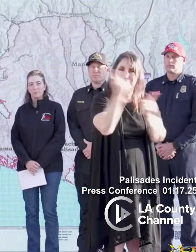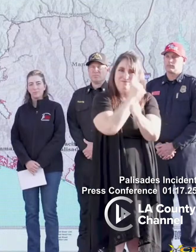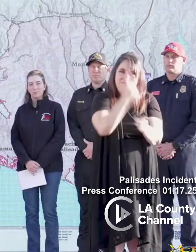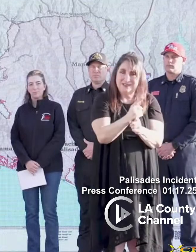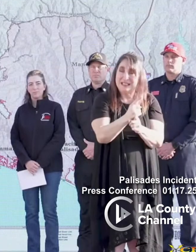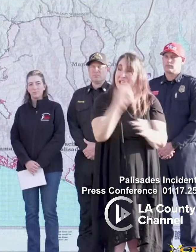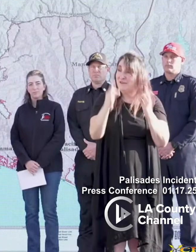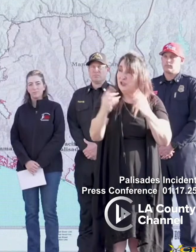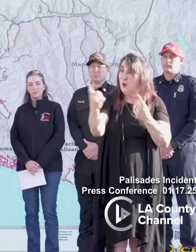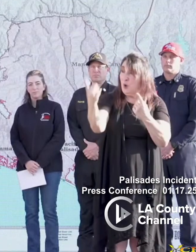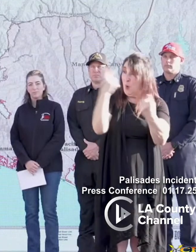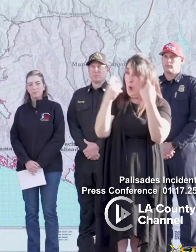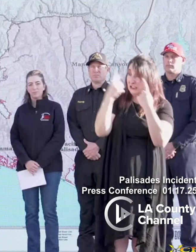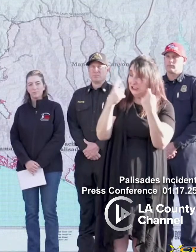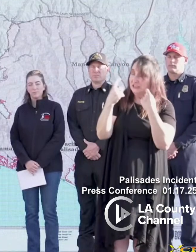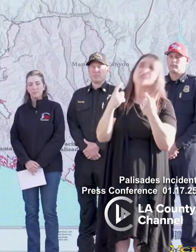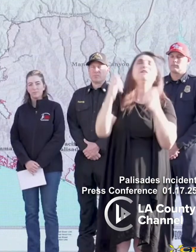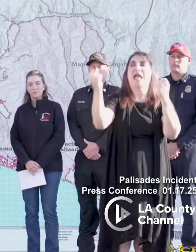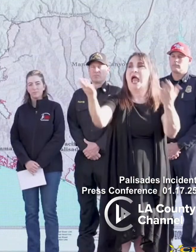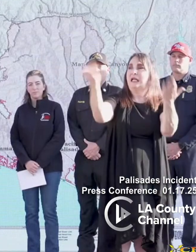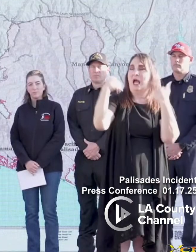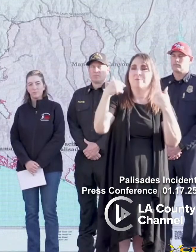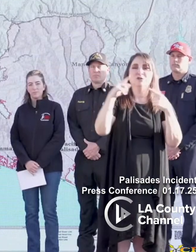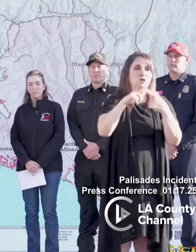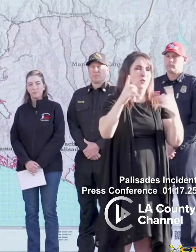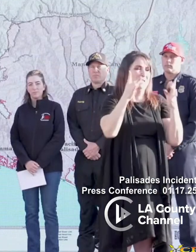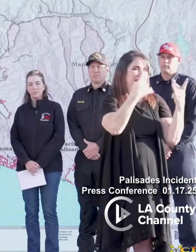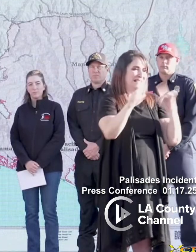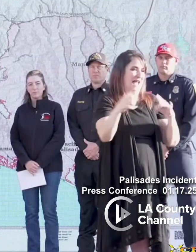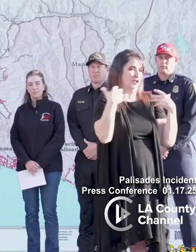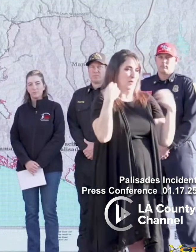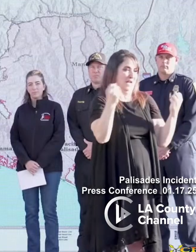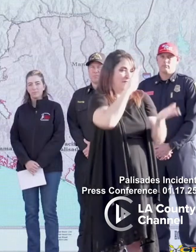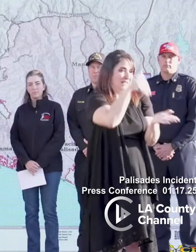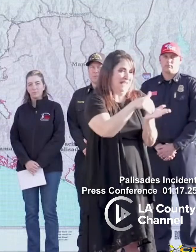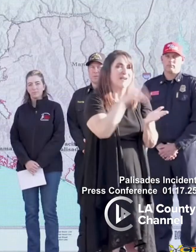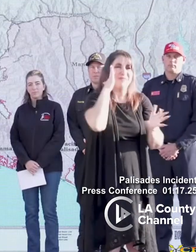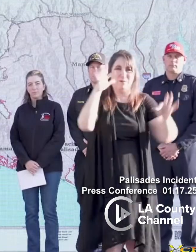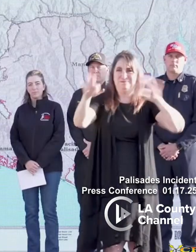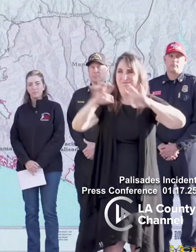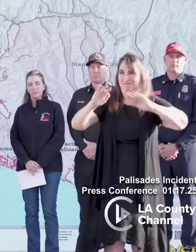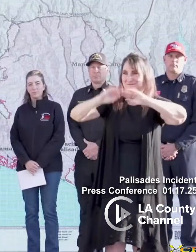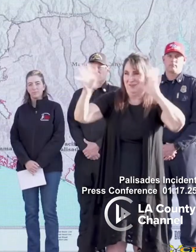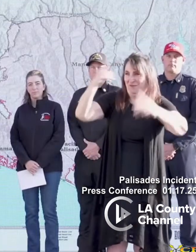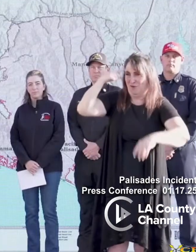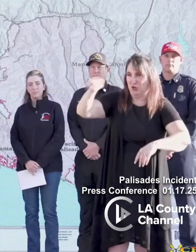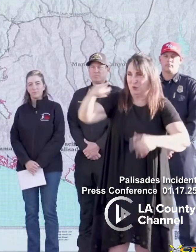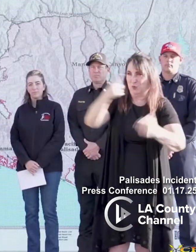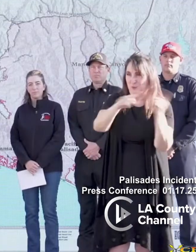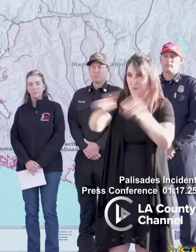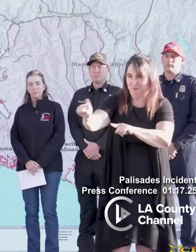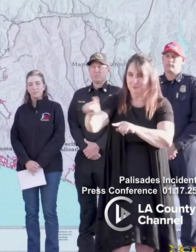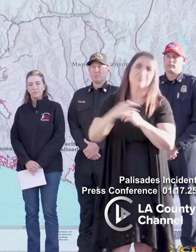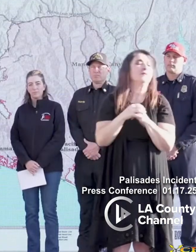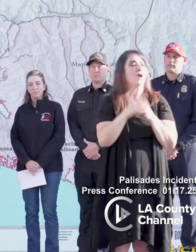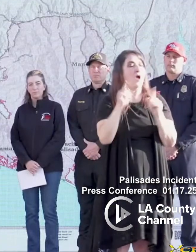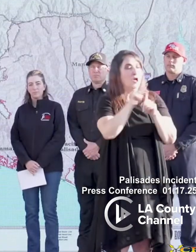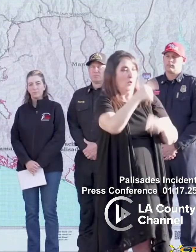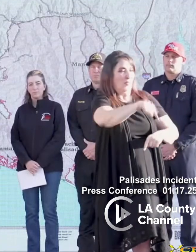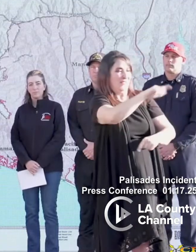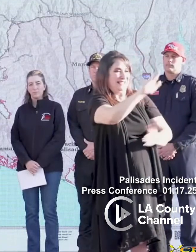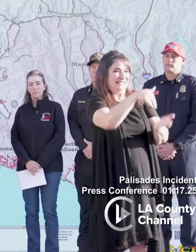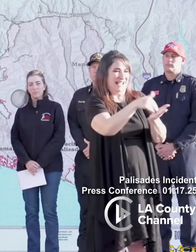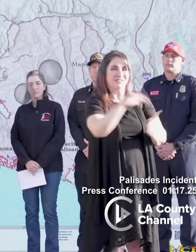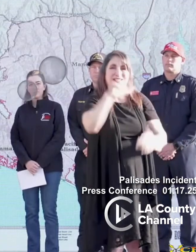you can come to a disaster recovery center and they will clarify it for you. Also at these centers,